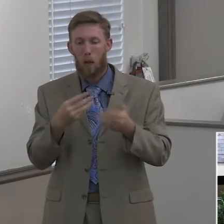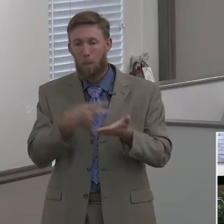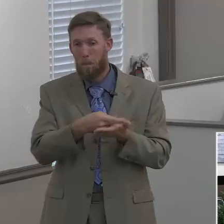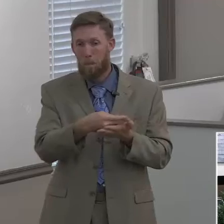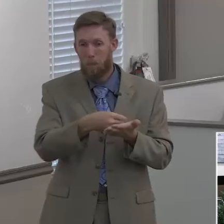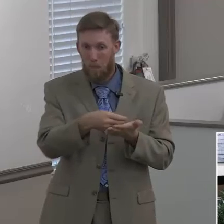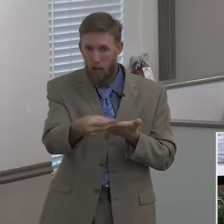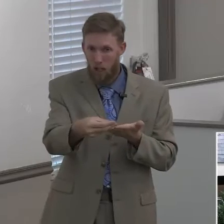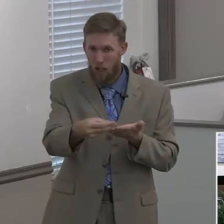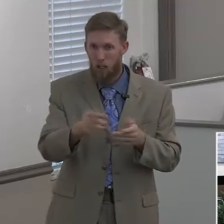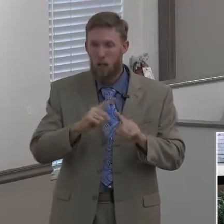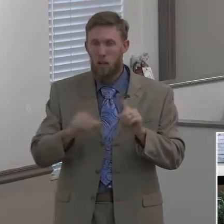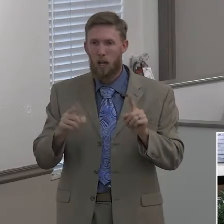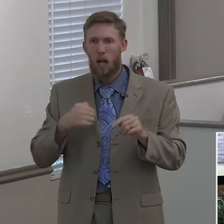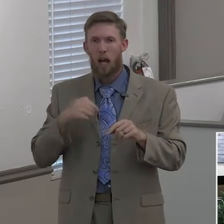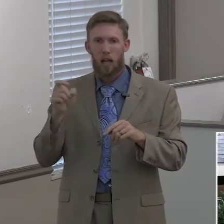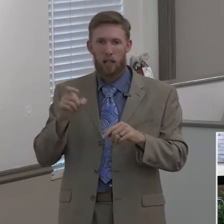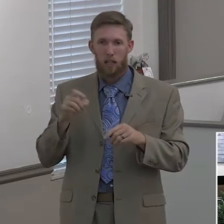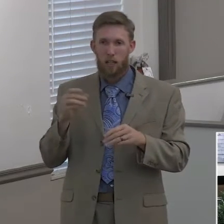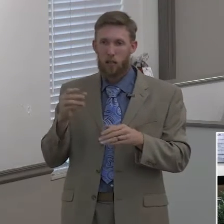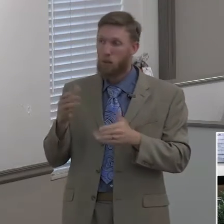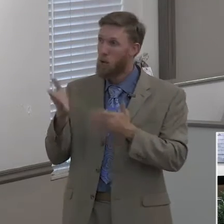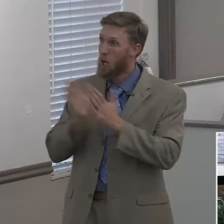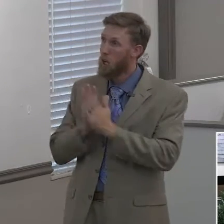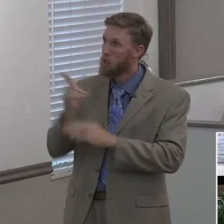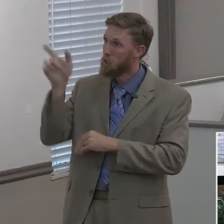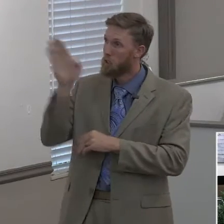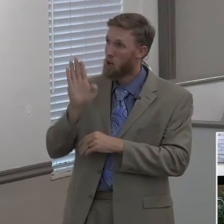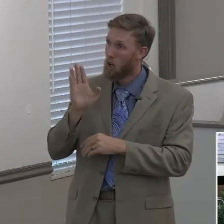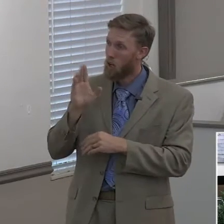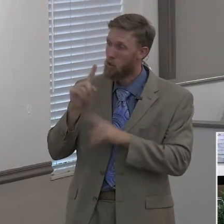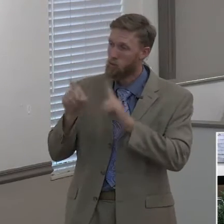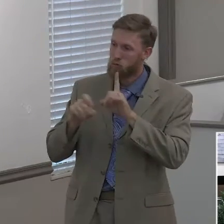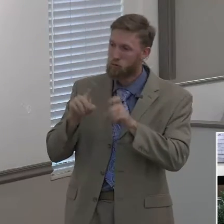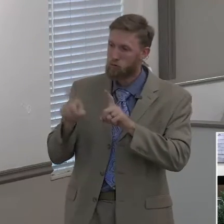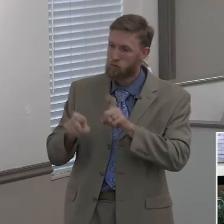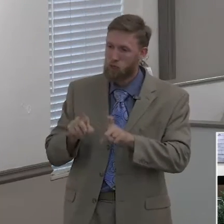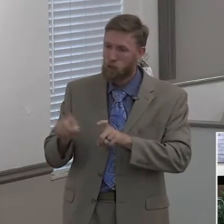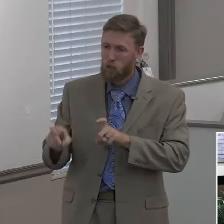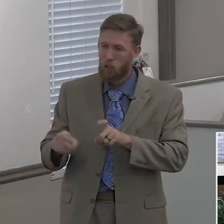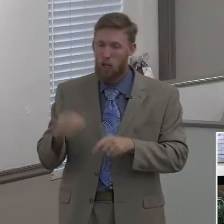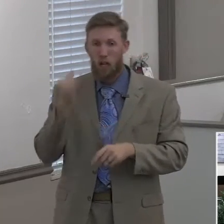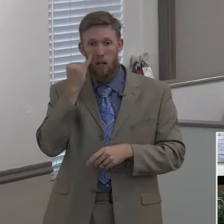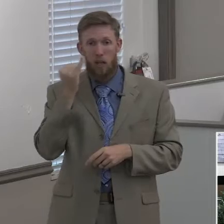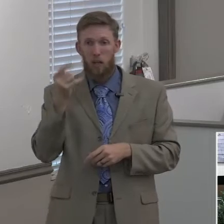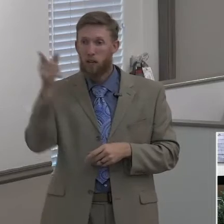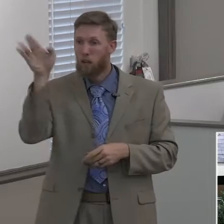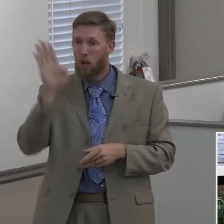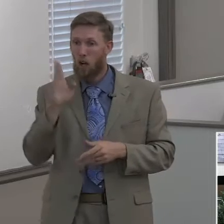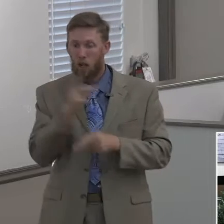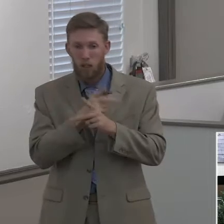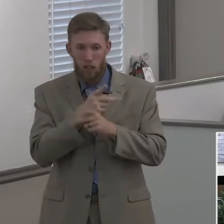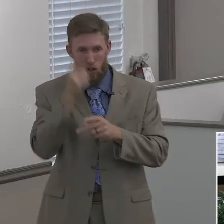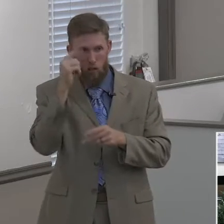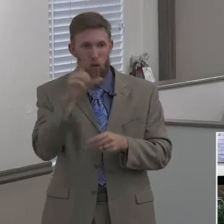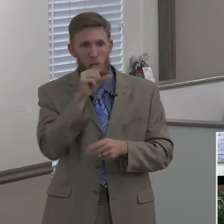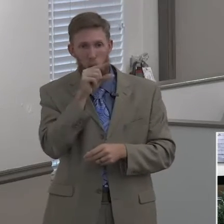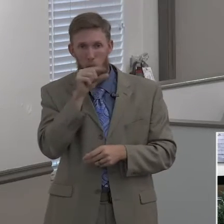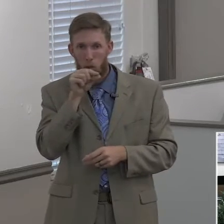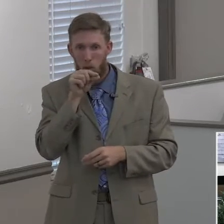things. But, you know, I have to learn to ask God questions. And God wants, you know, if God cares for the little